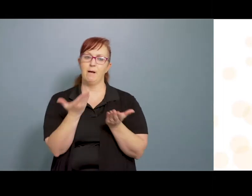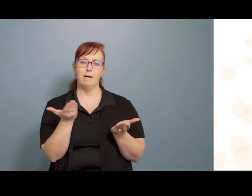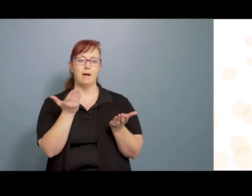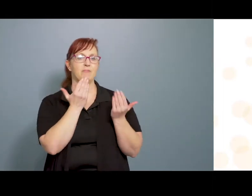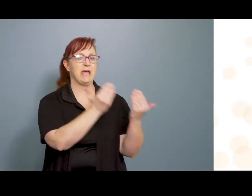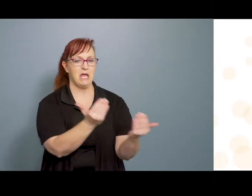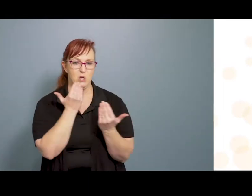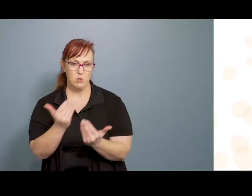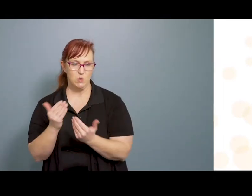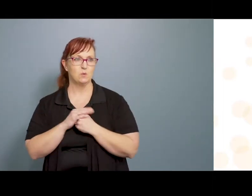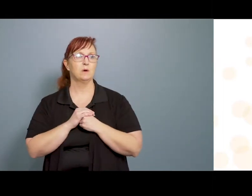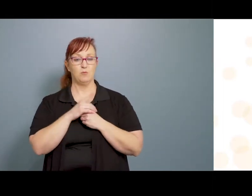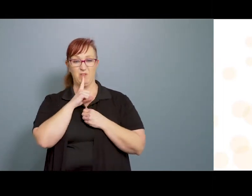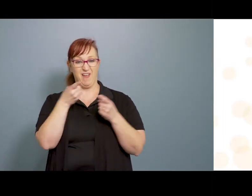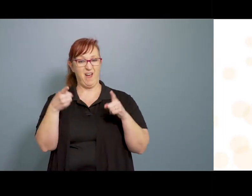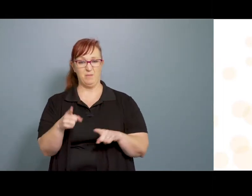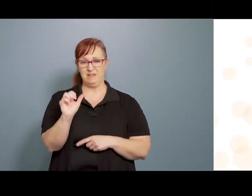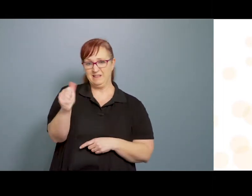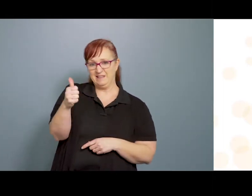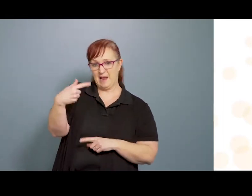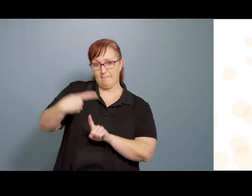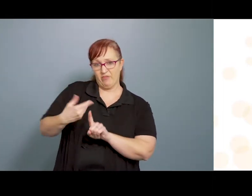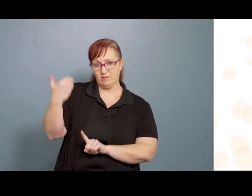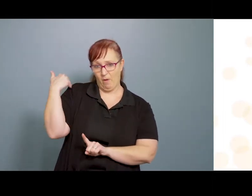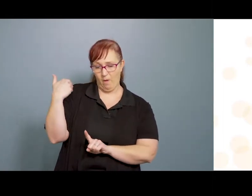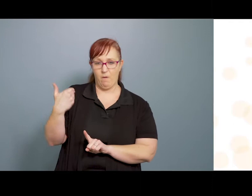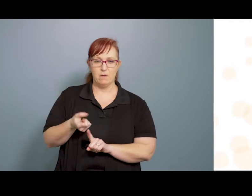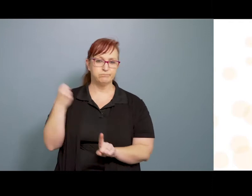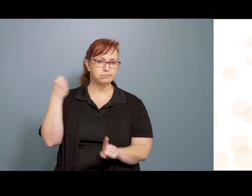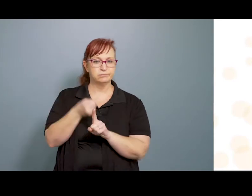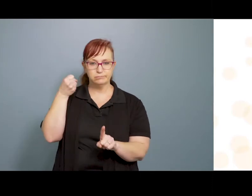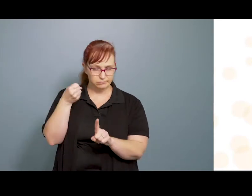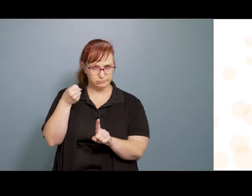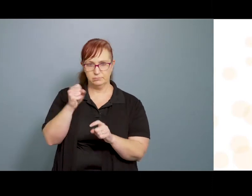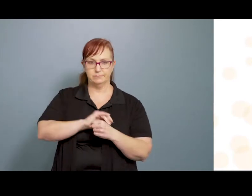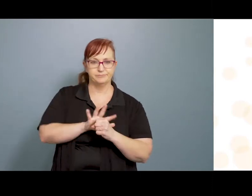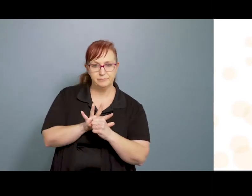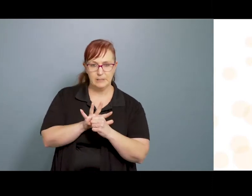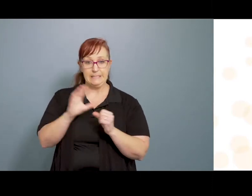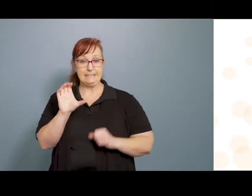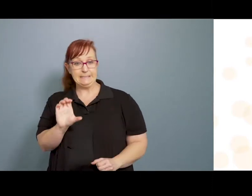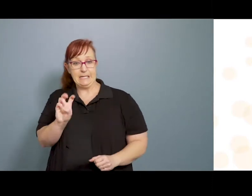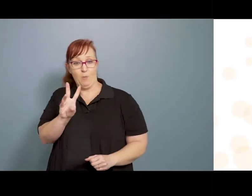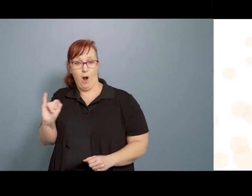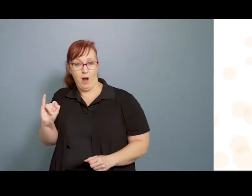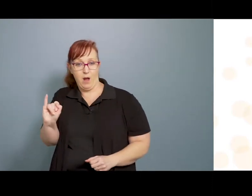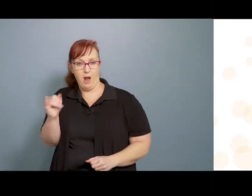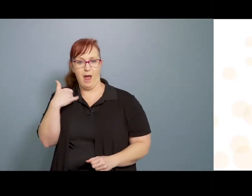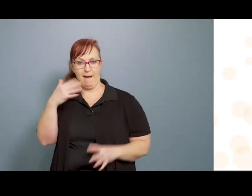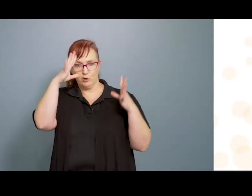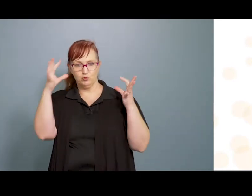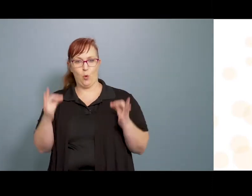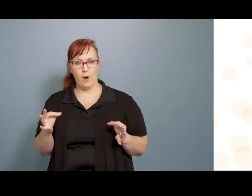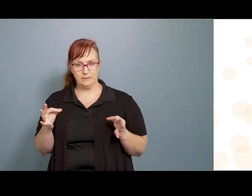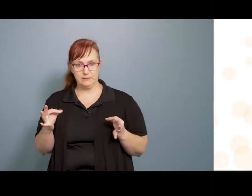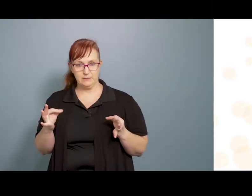earlier. 10 months ago, CWI had a choice. We could either create